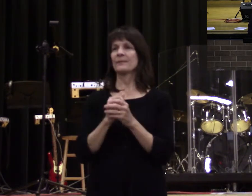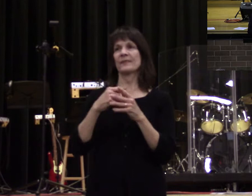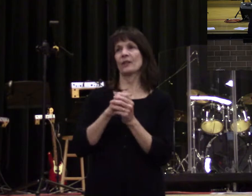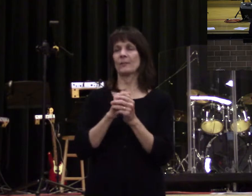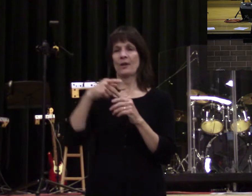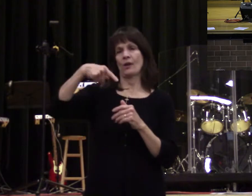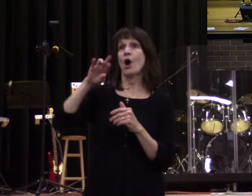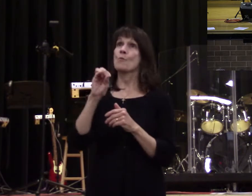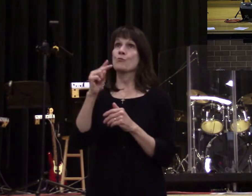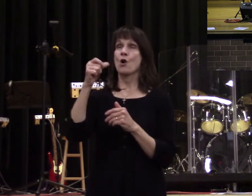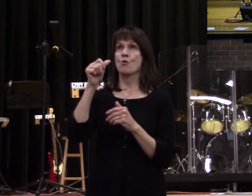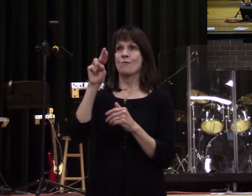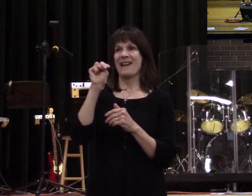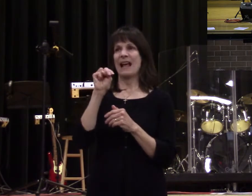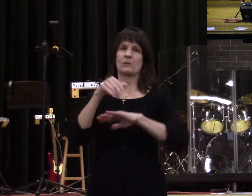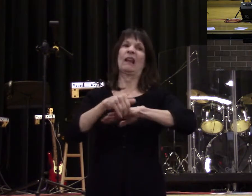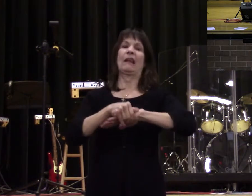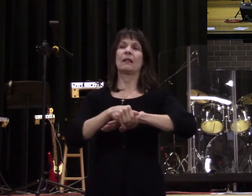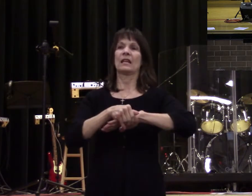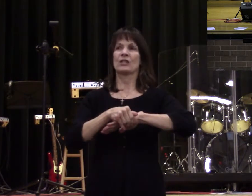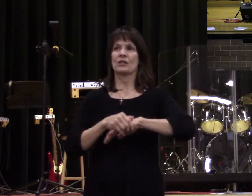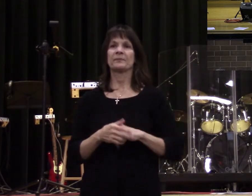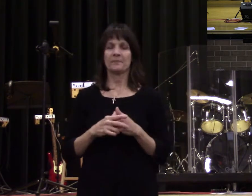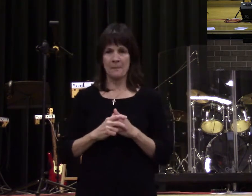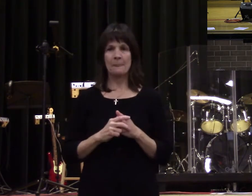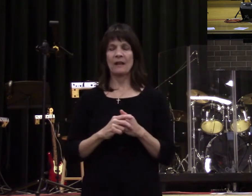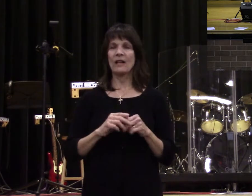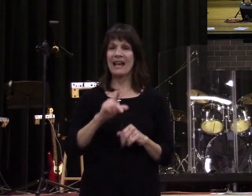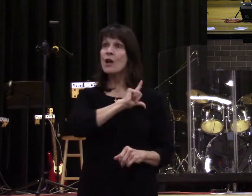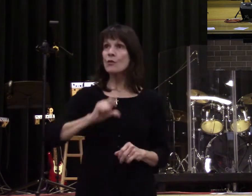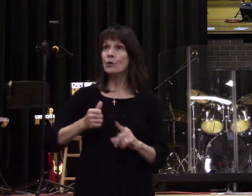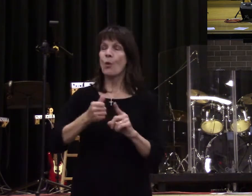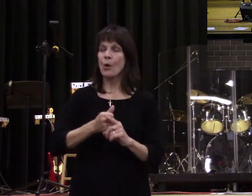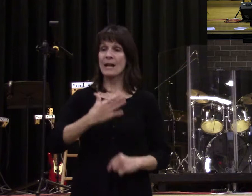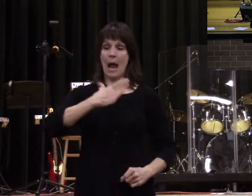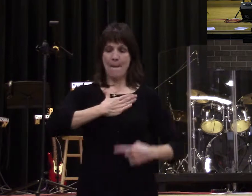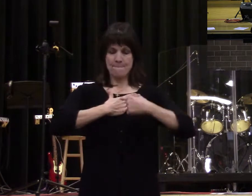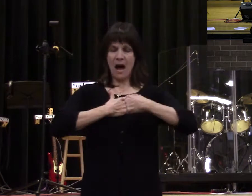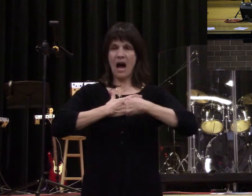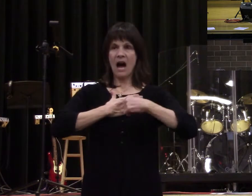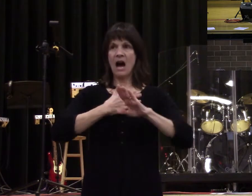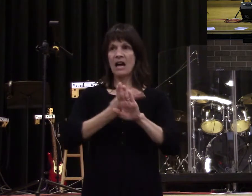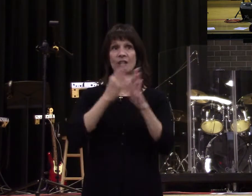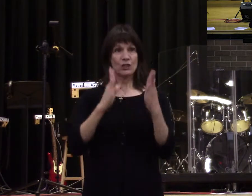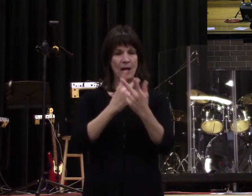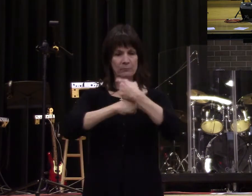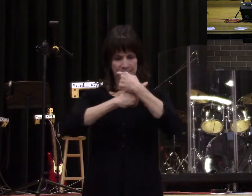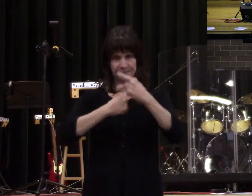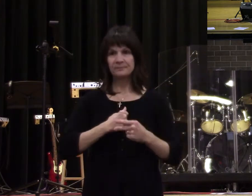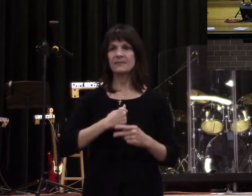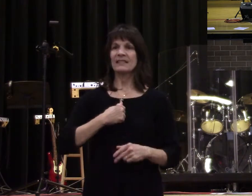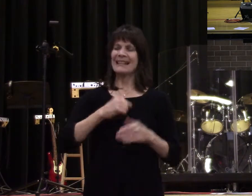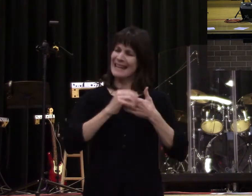my's, and three I's. Listen to Psalm 23 again. The Lord is my shepherd. He makes me lie down. He leads